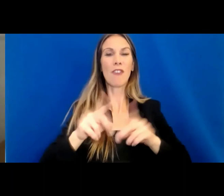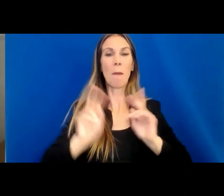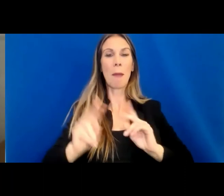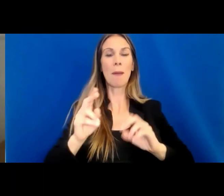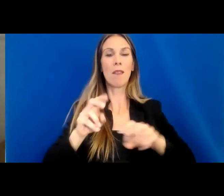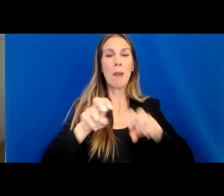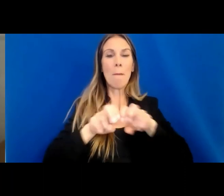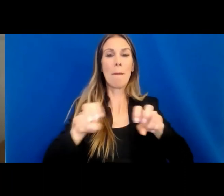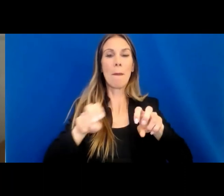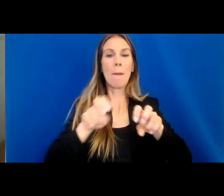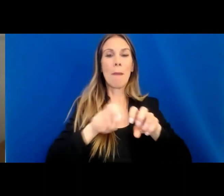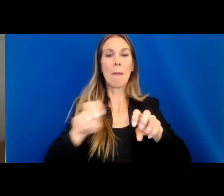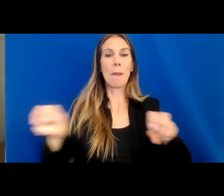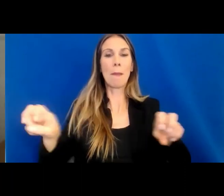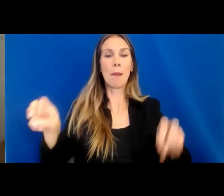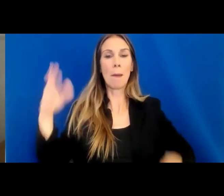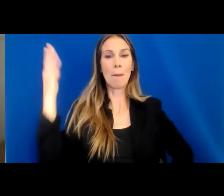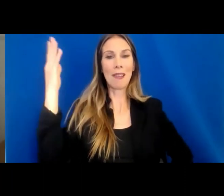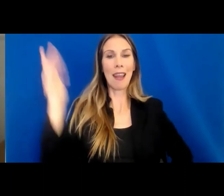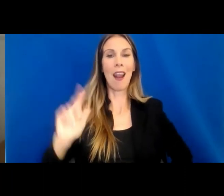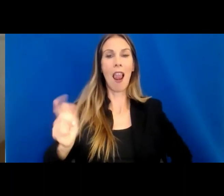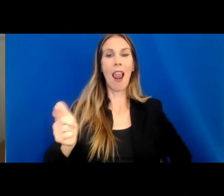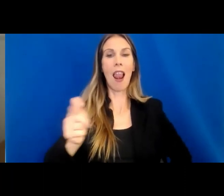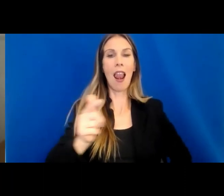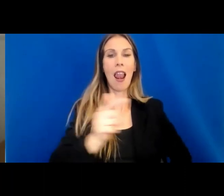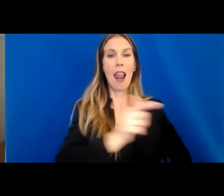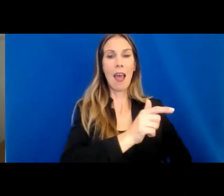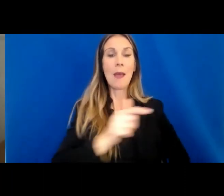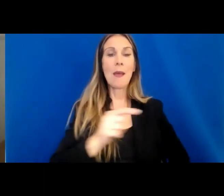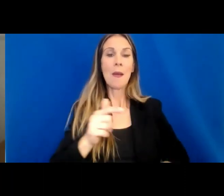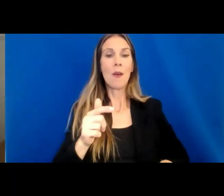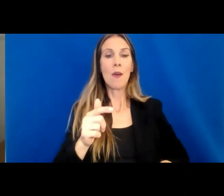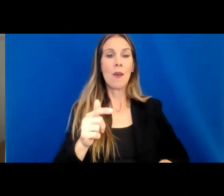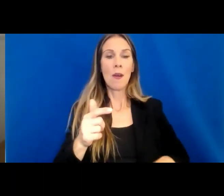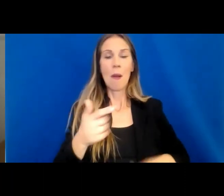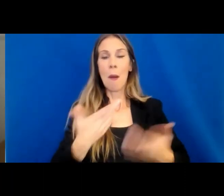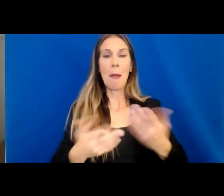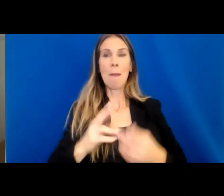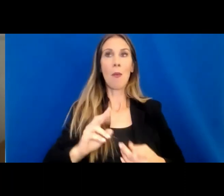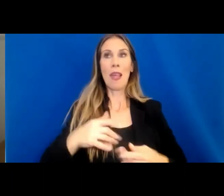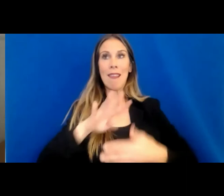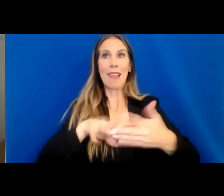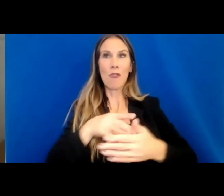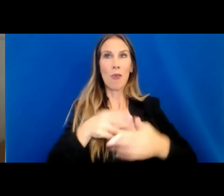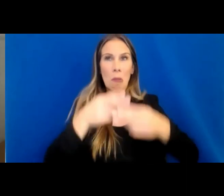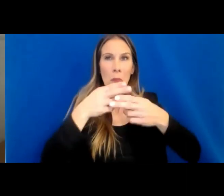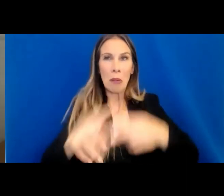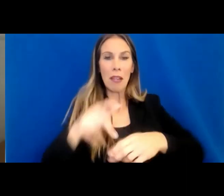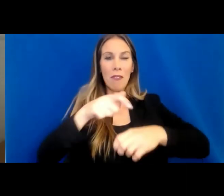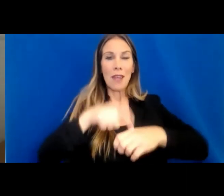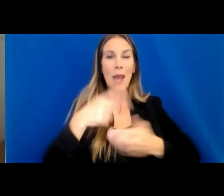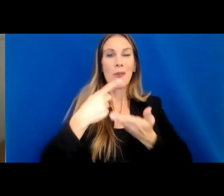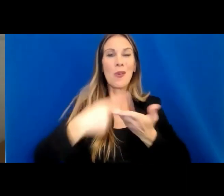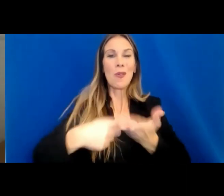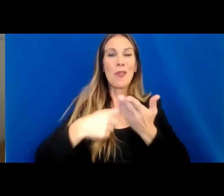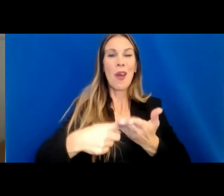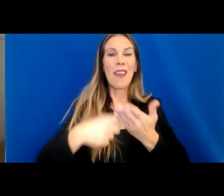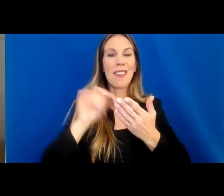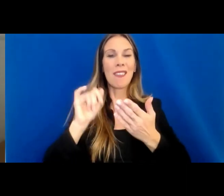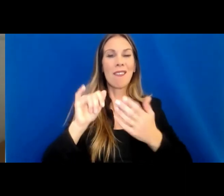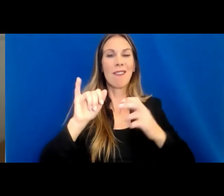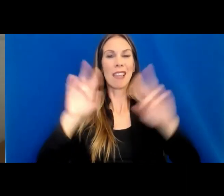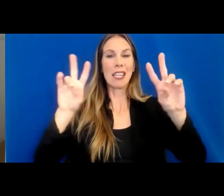typically that is allocated either a short amount of time to get the issues on the table, or you are already